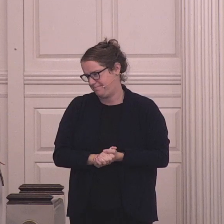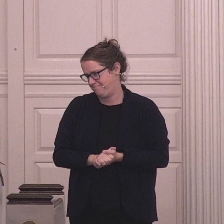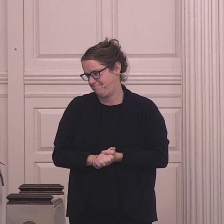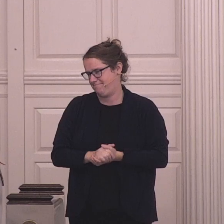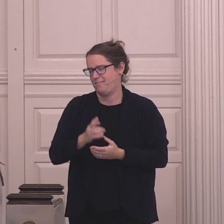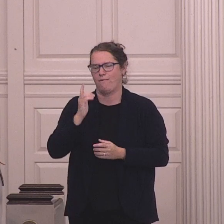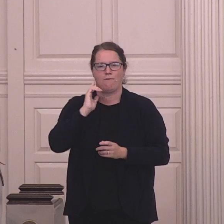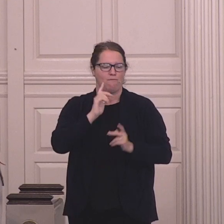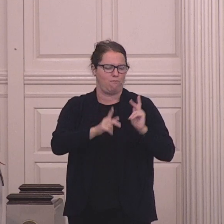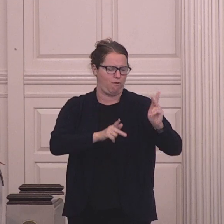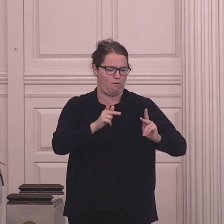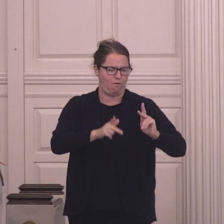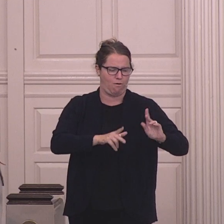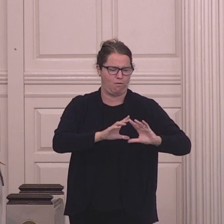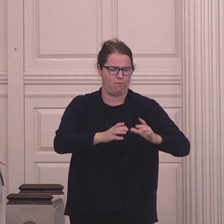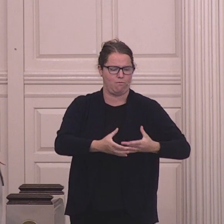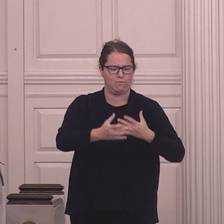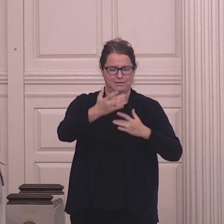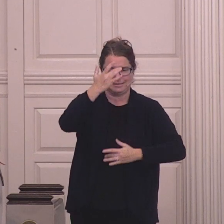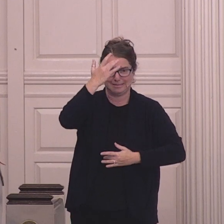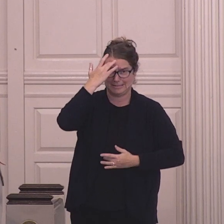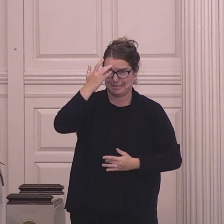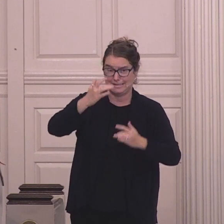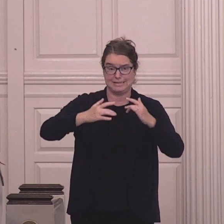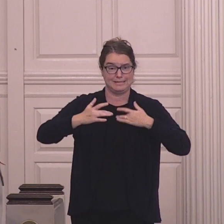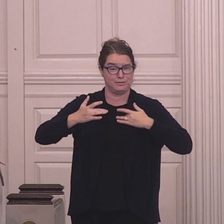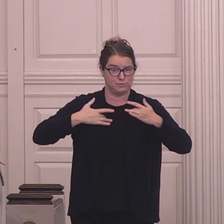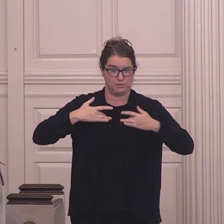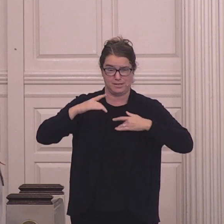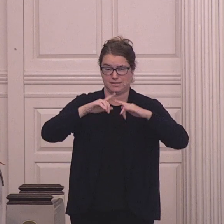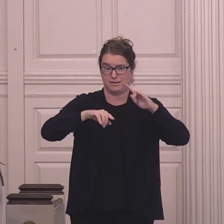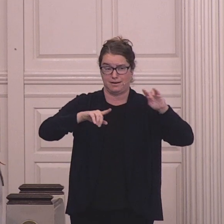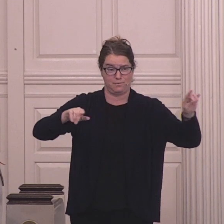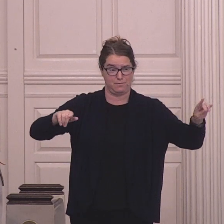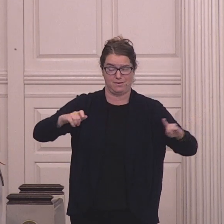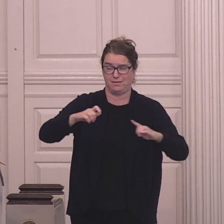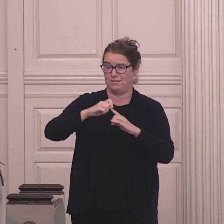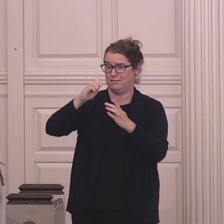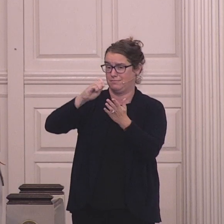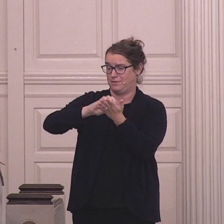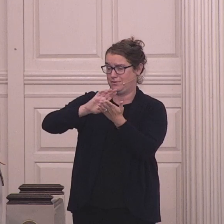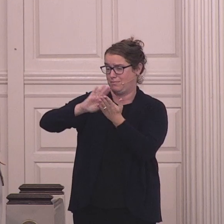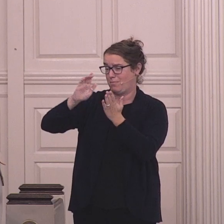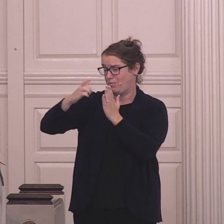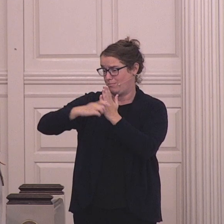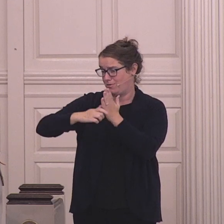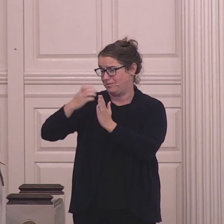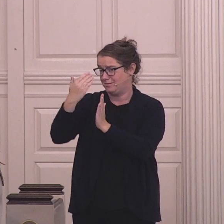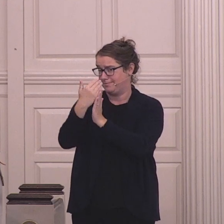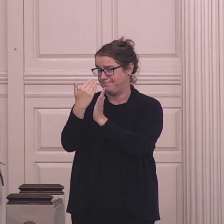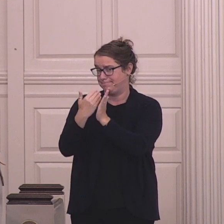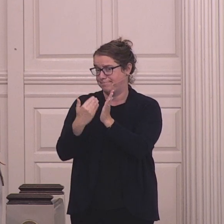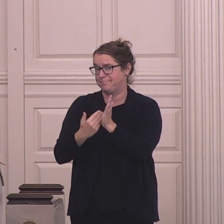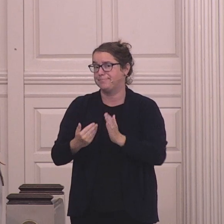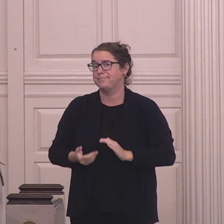For all who are sick and in distress in any way, especially those listed in the bulletin,